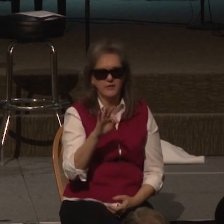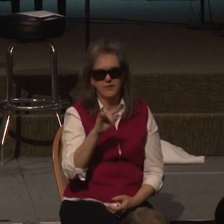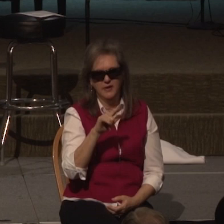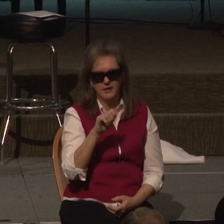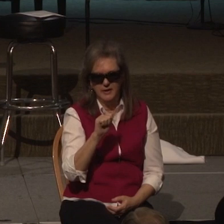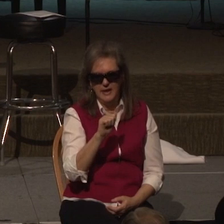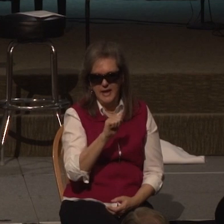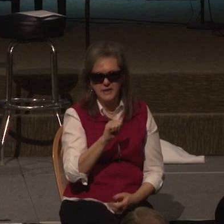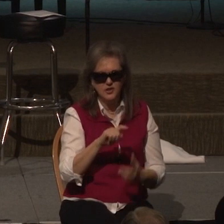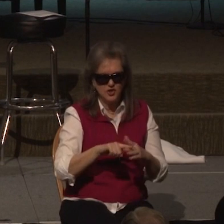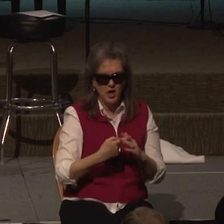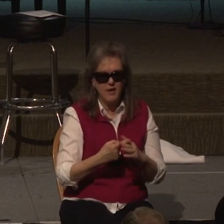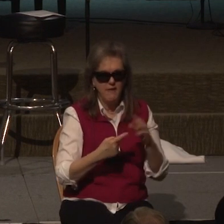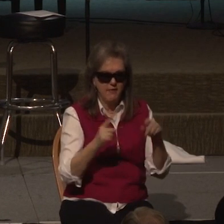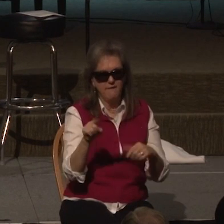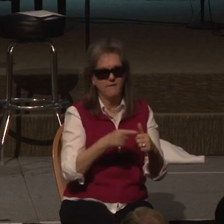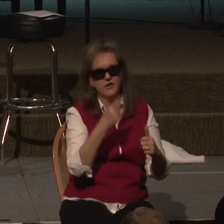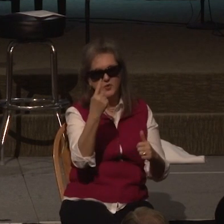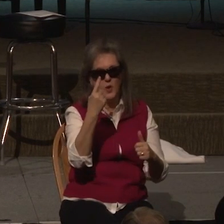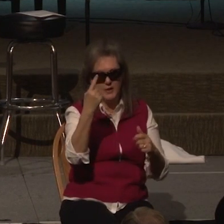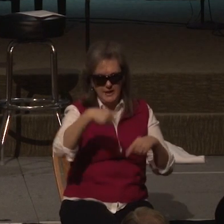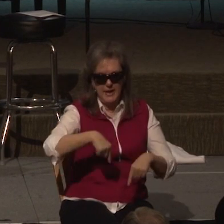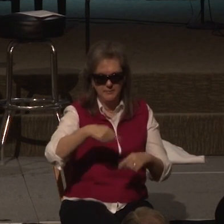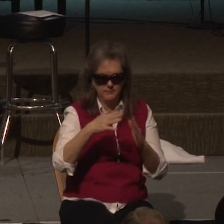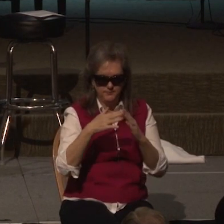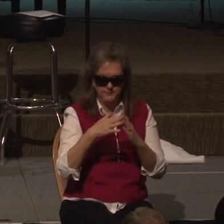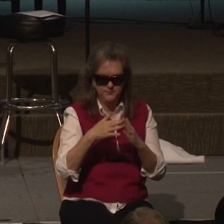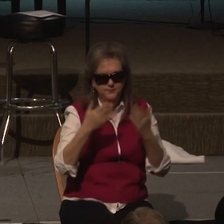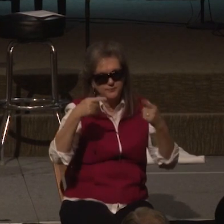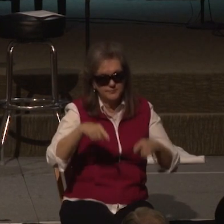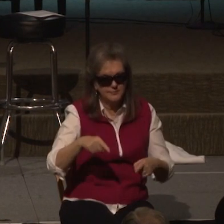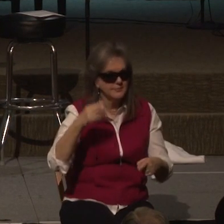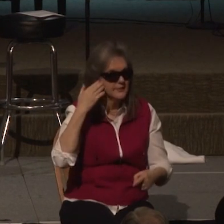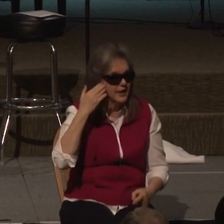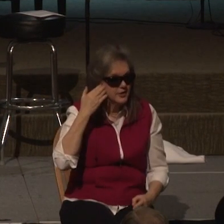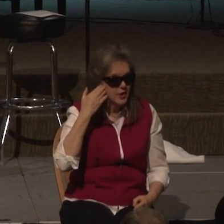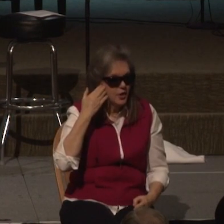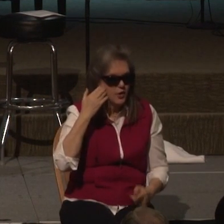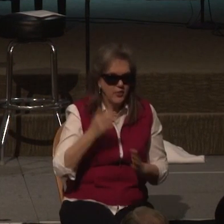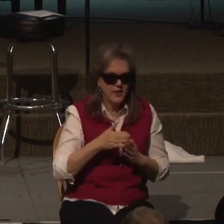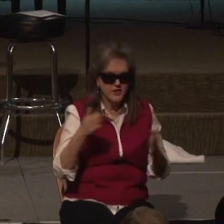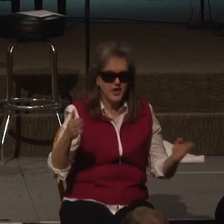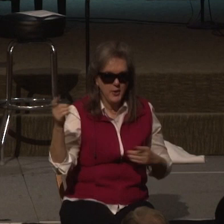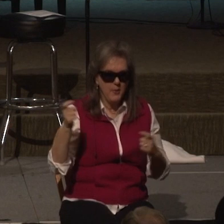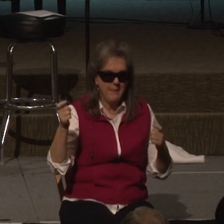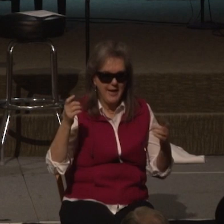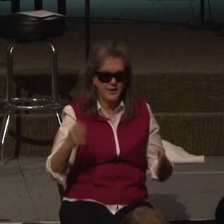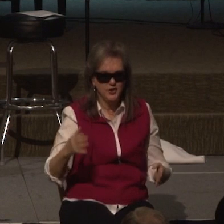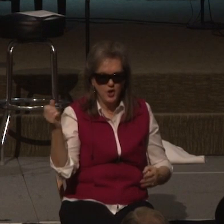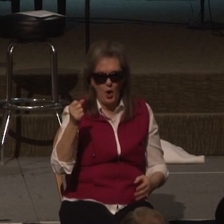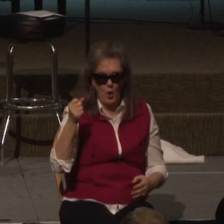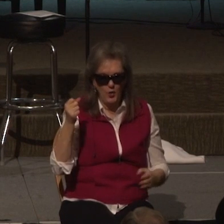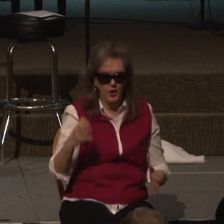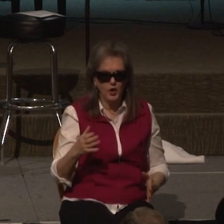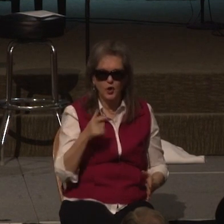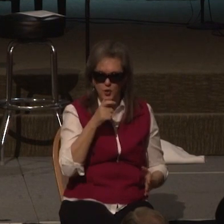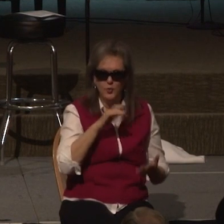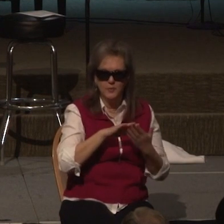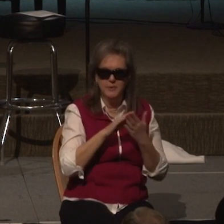was when the first one came into town. I happened to know the general manager, the owner that was going